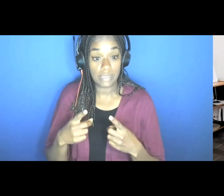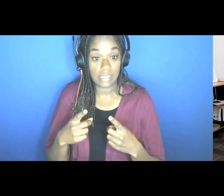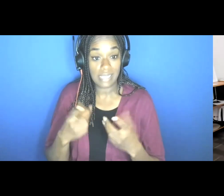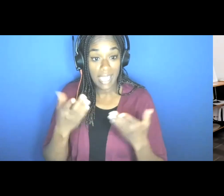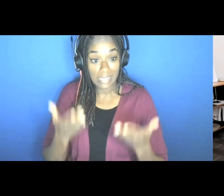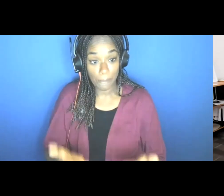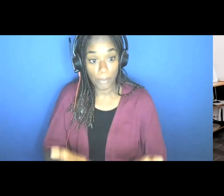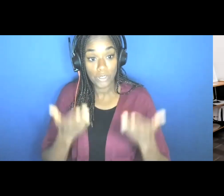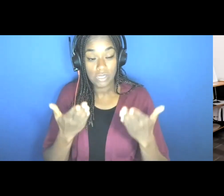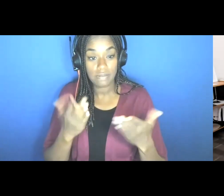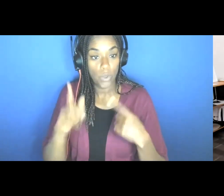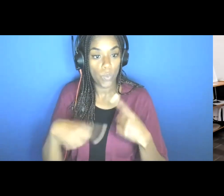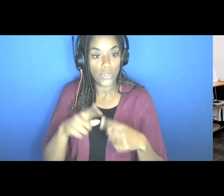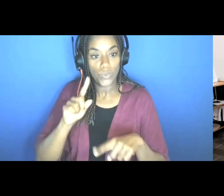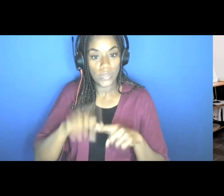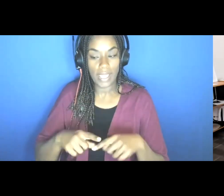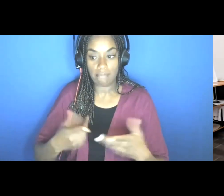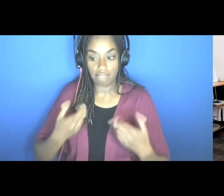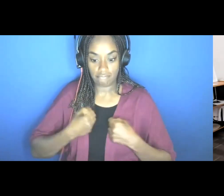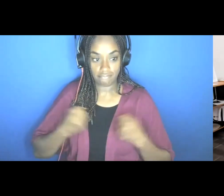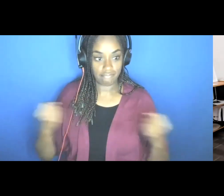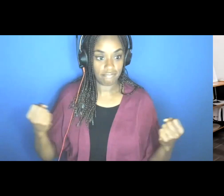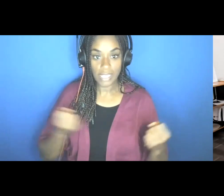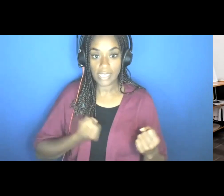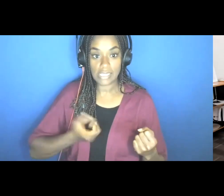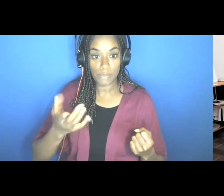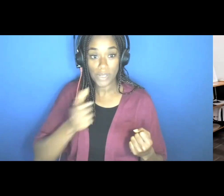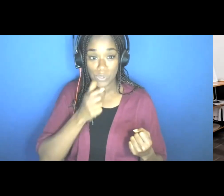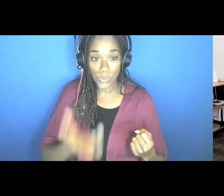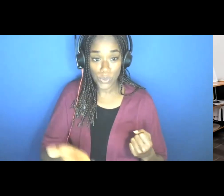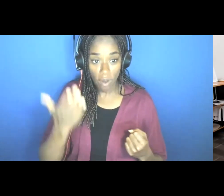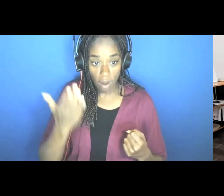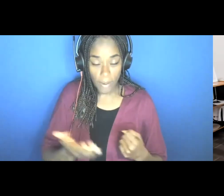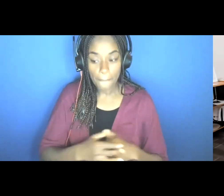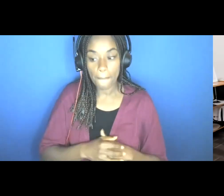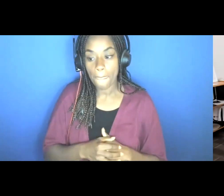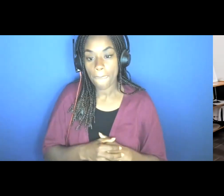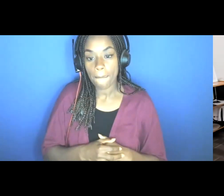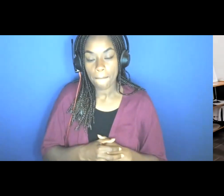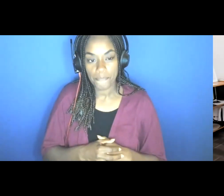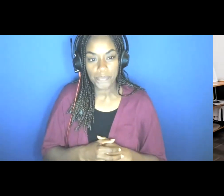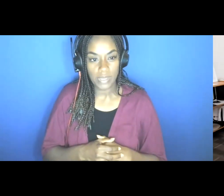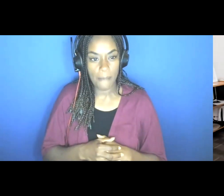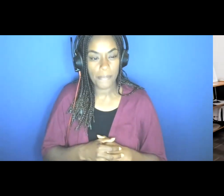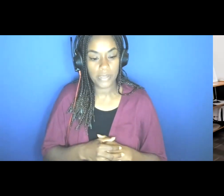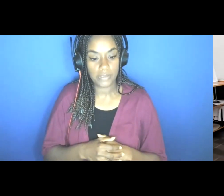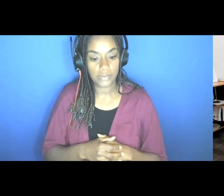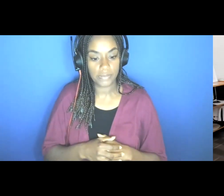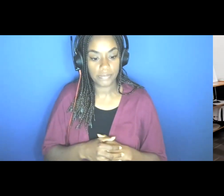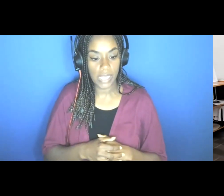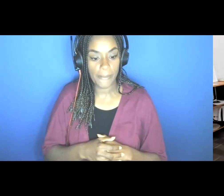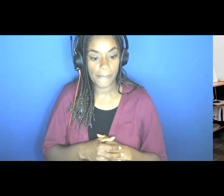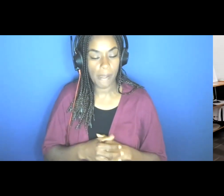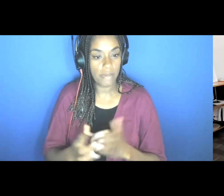can't express who you are. But I'm going to take a minute to talk a bit more about the costs